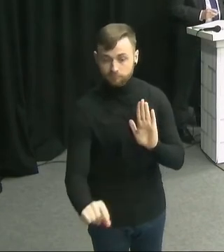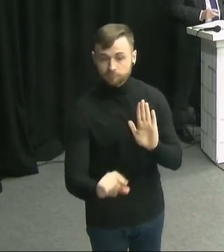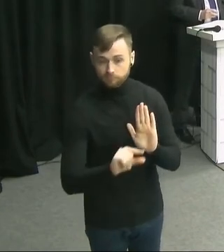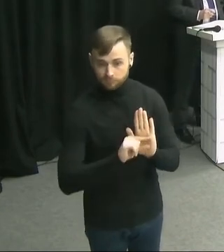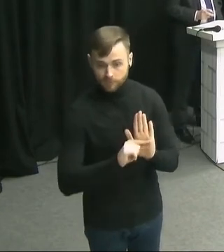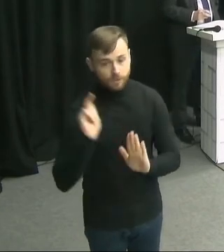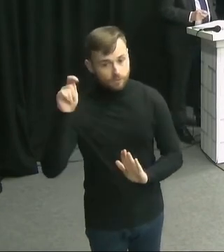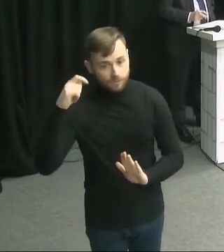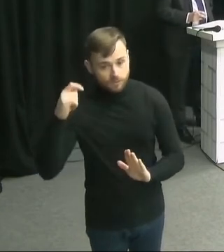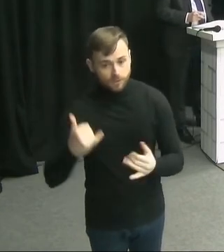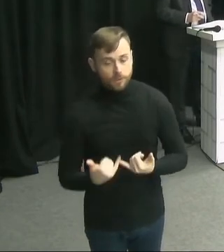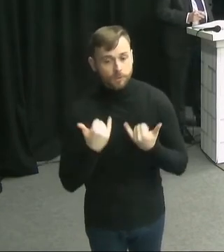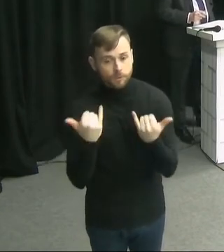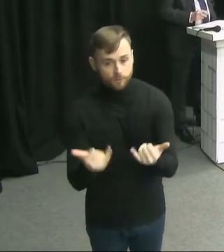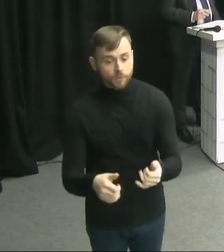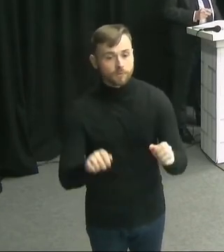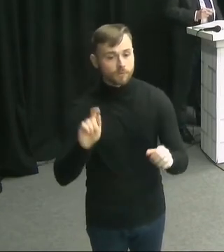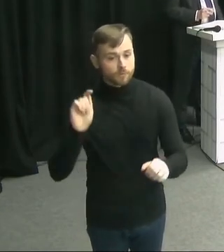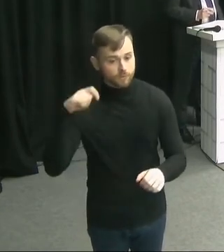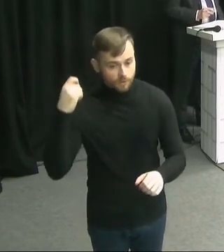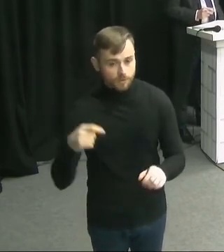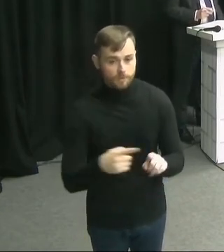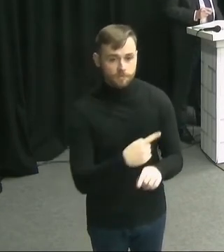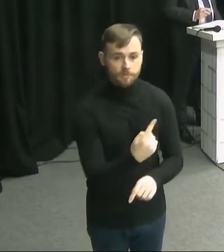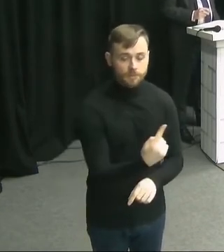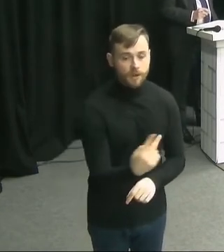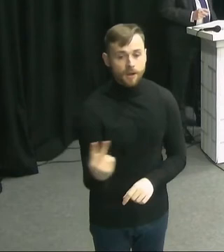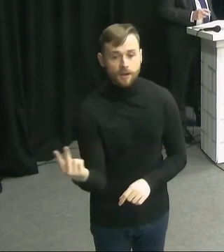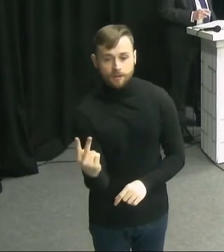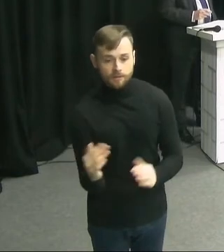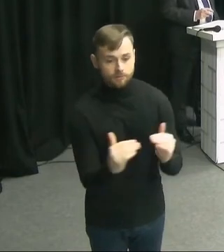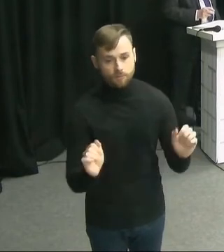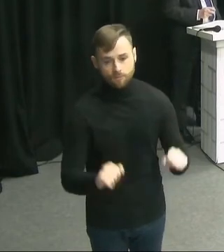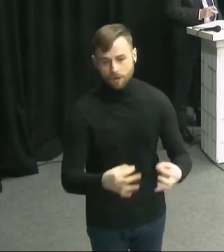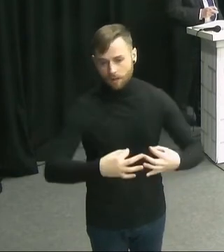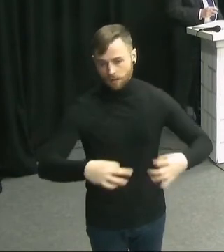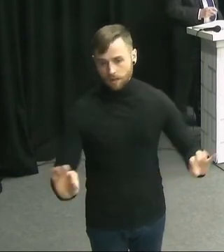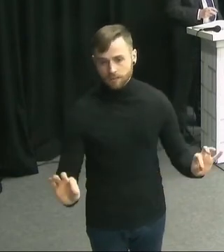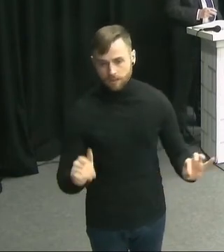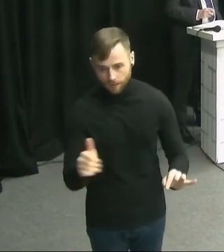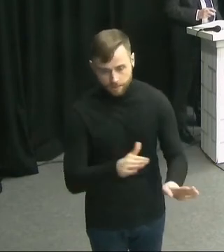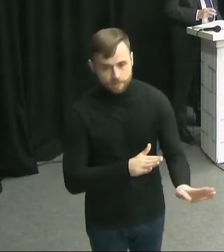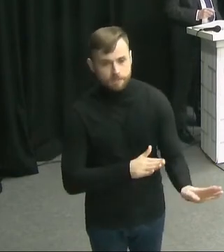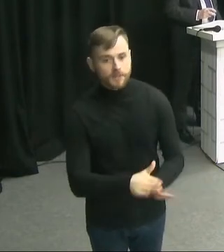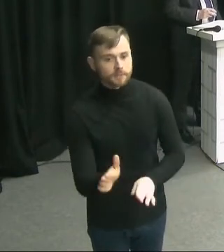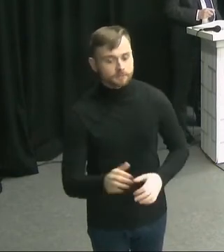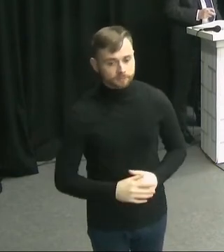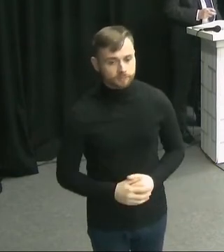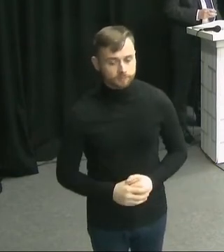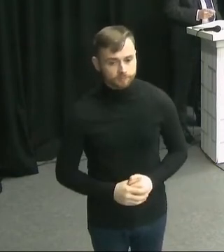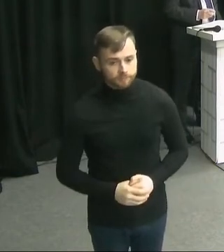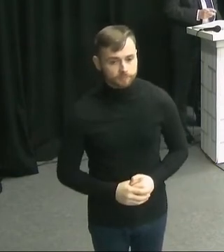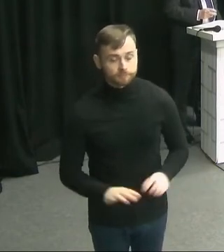So the approval of the Vilnius University teaching and studying vision and also